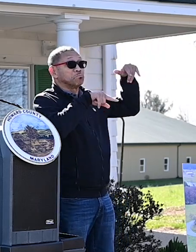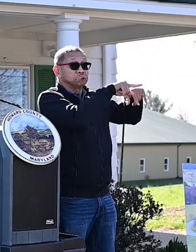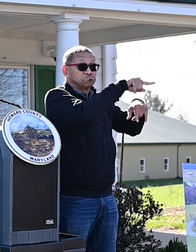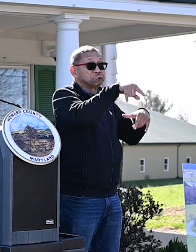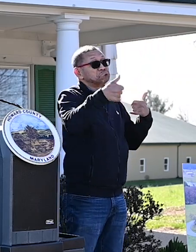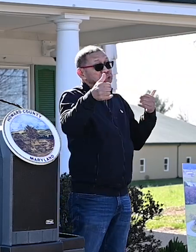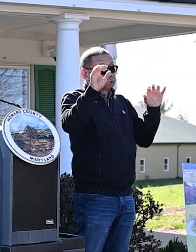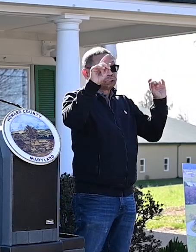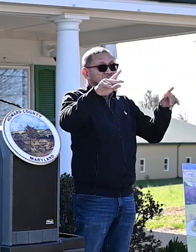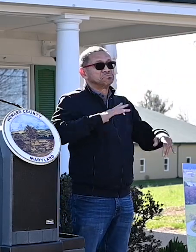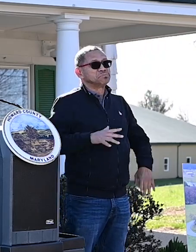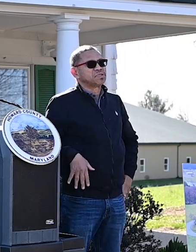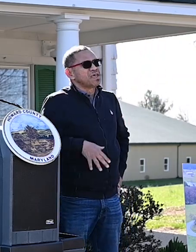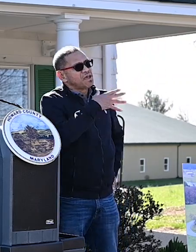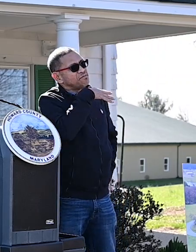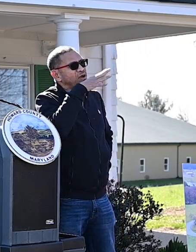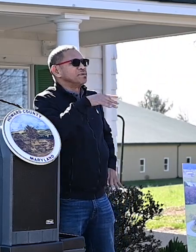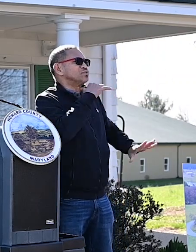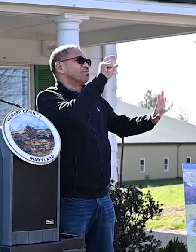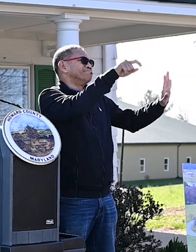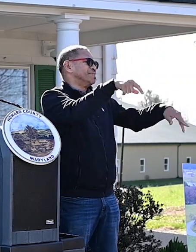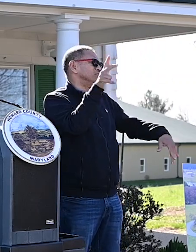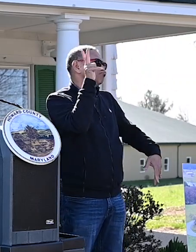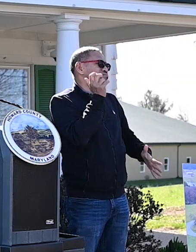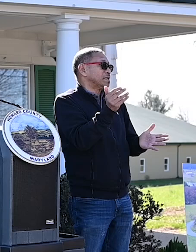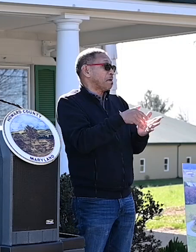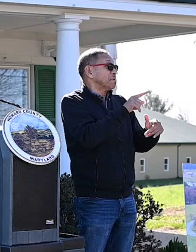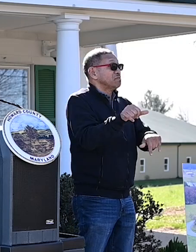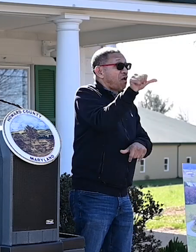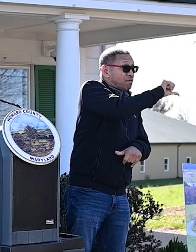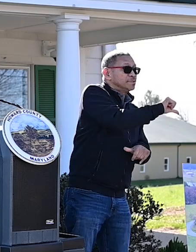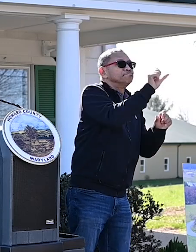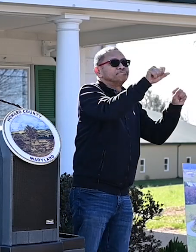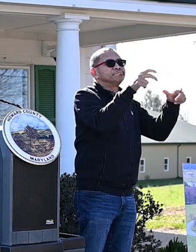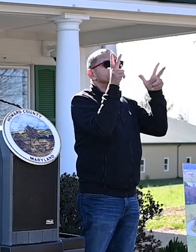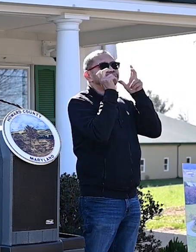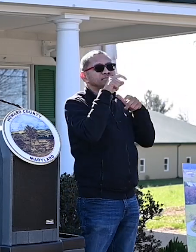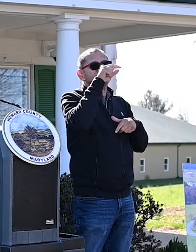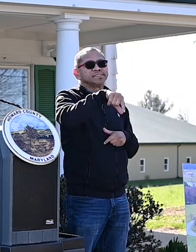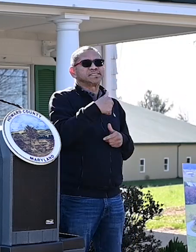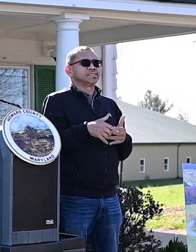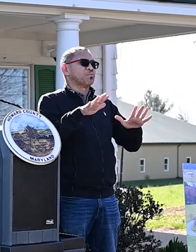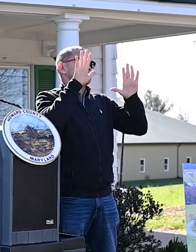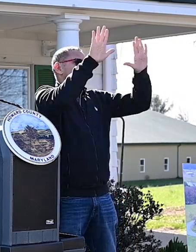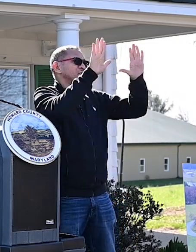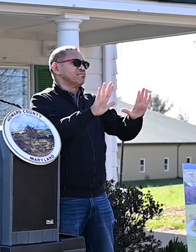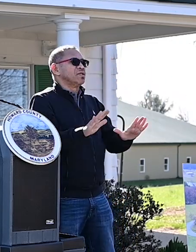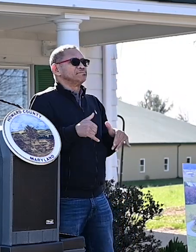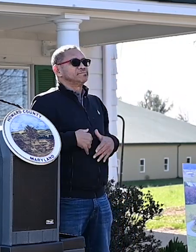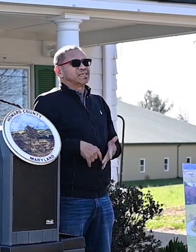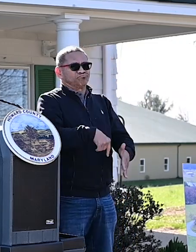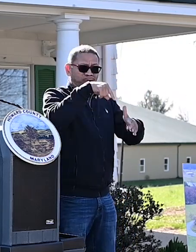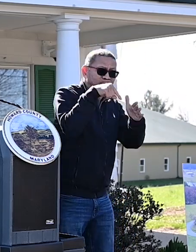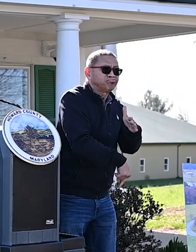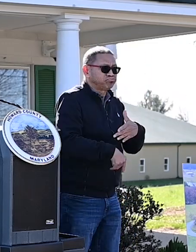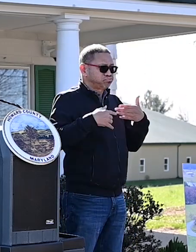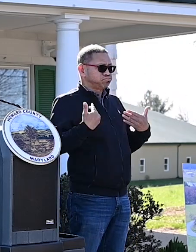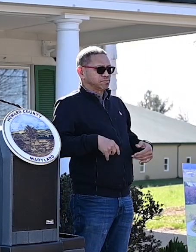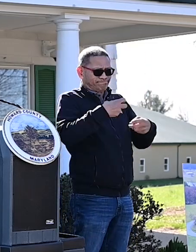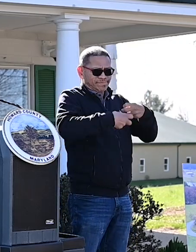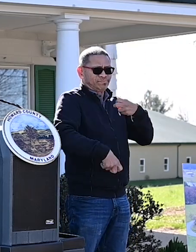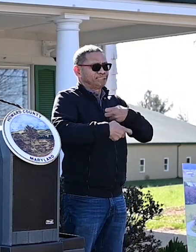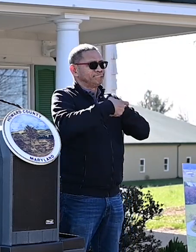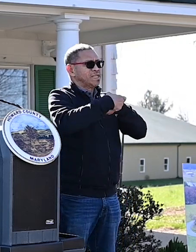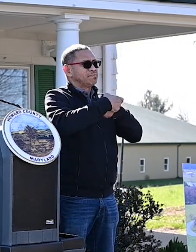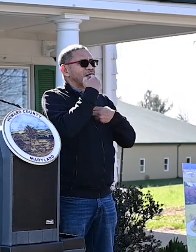Okay, so farmers don't need to hear this, but the rest of us do. This is an incredibly intense and difficult